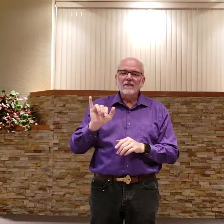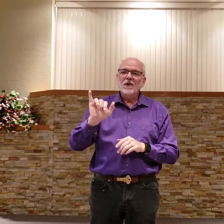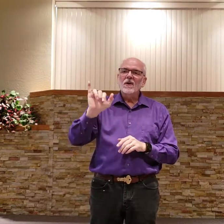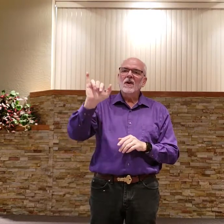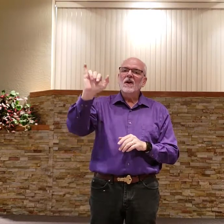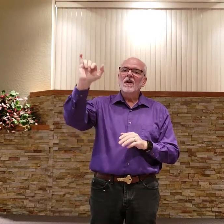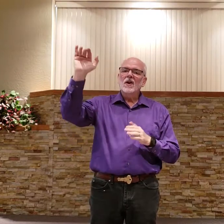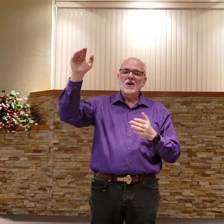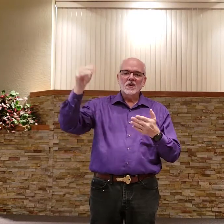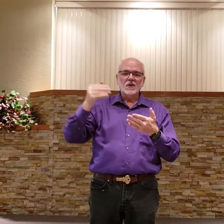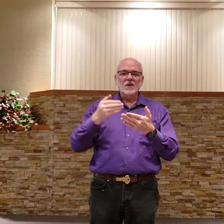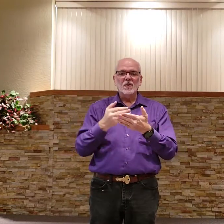forever new.